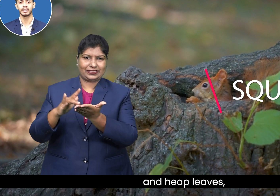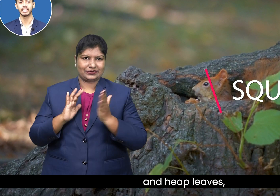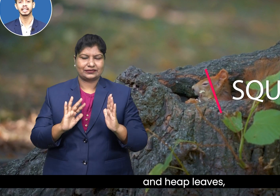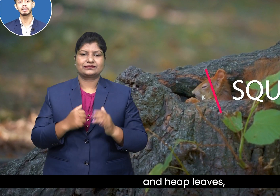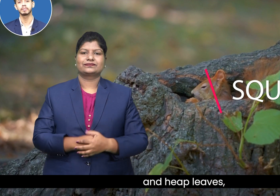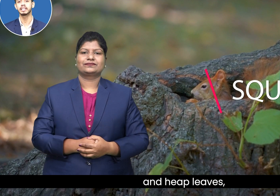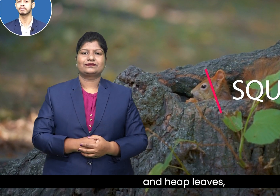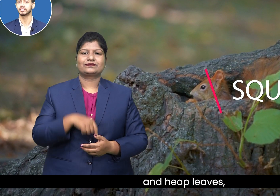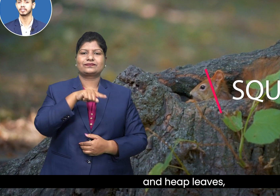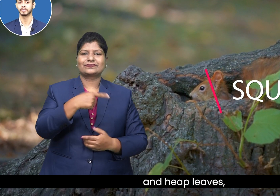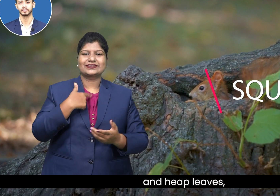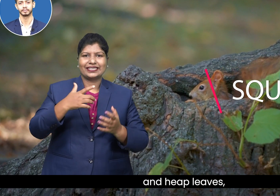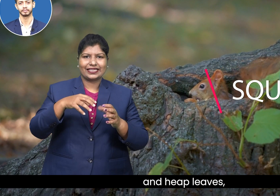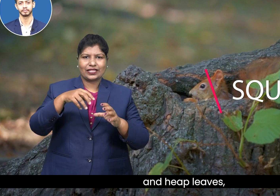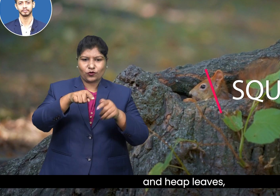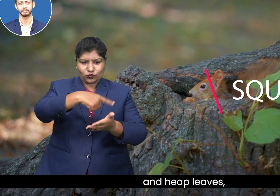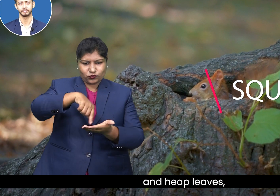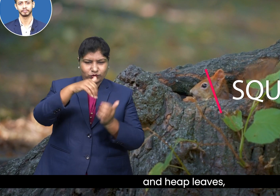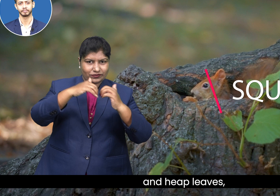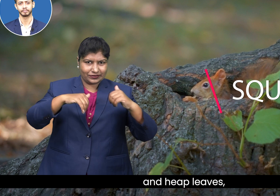and heap leaves,